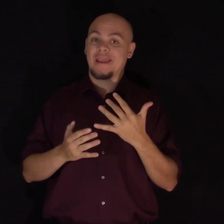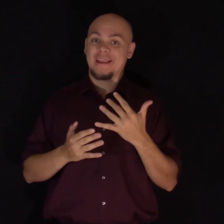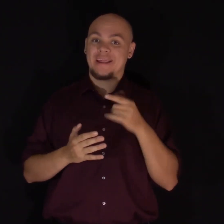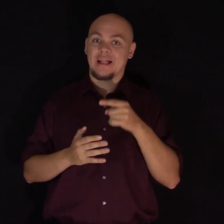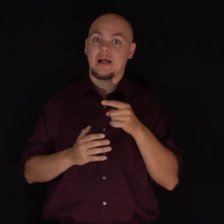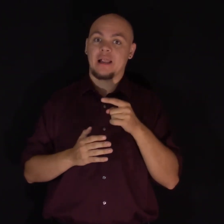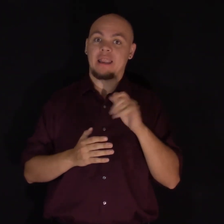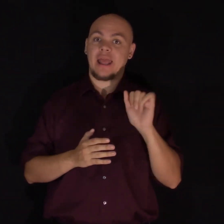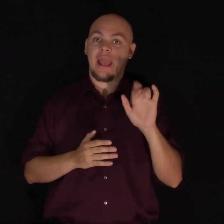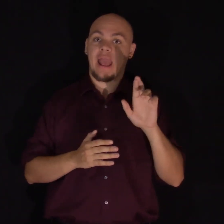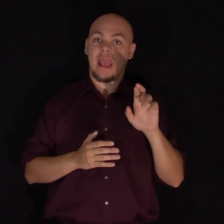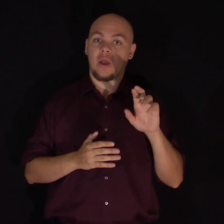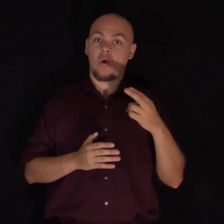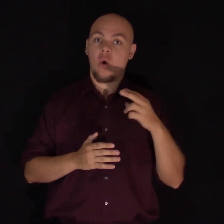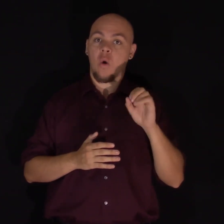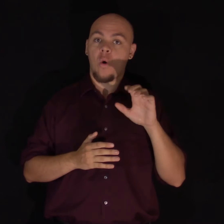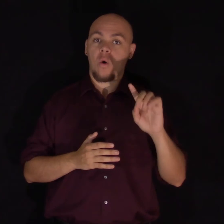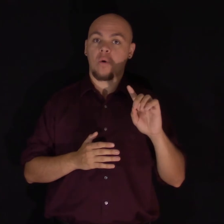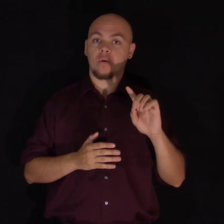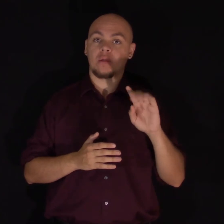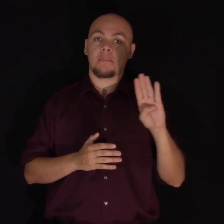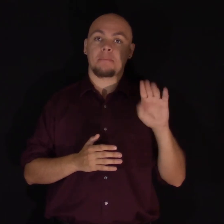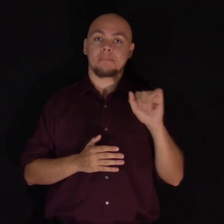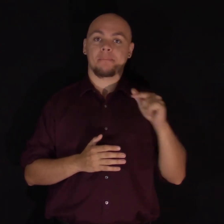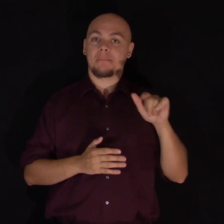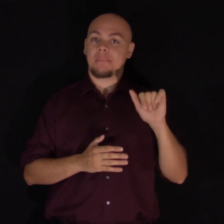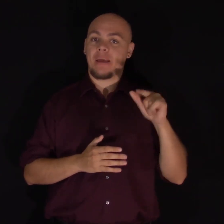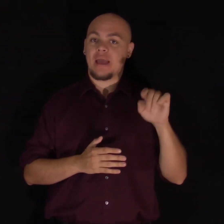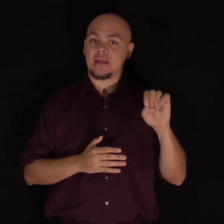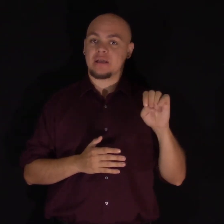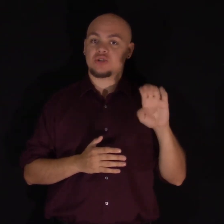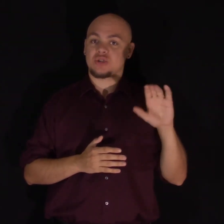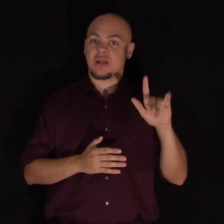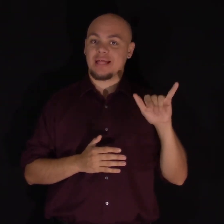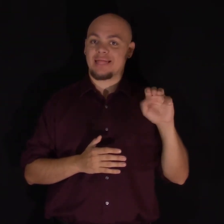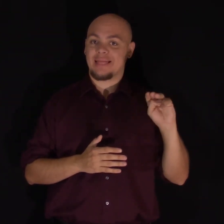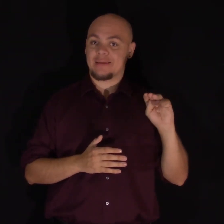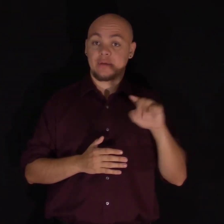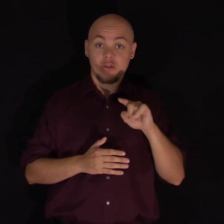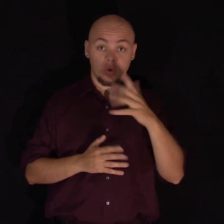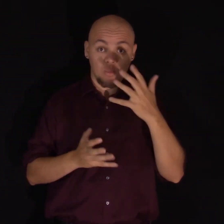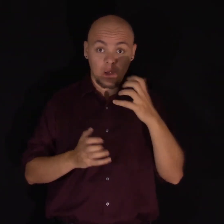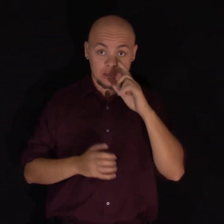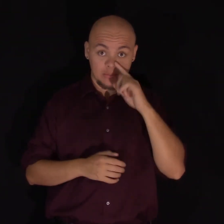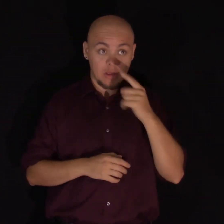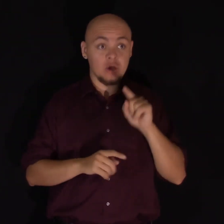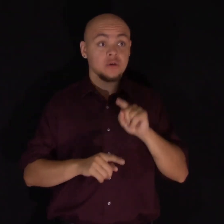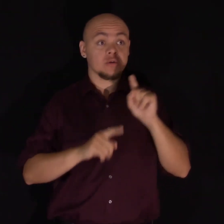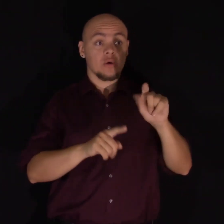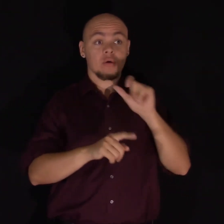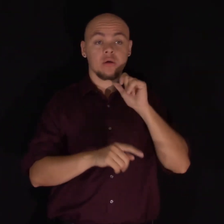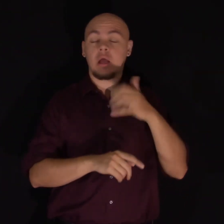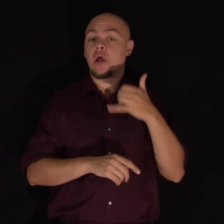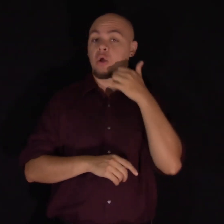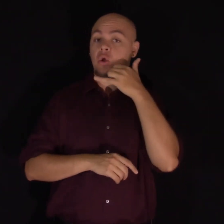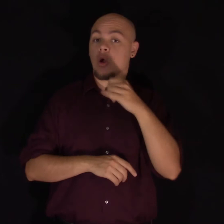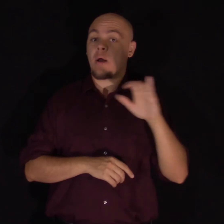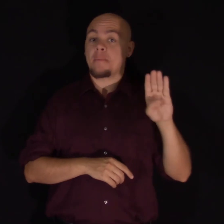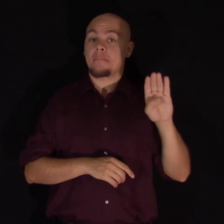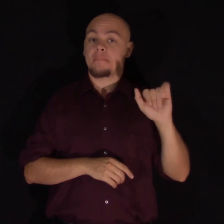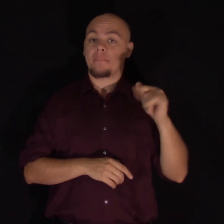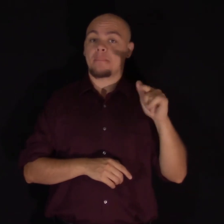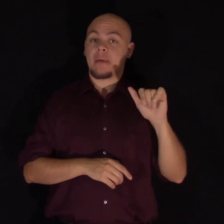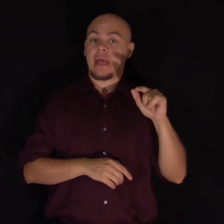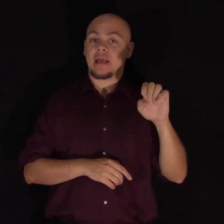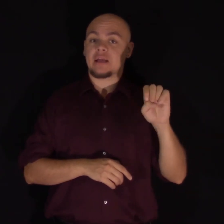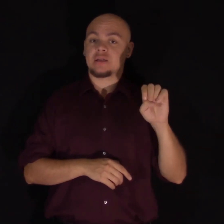claims department. It's very easy. This is the trick. If you want to make yourself bored, don't call the reservations department. Call the baggage claim people, because